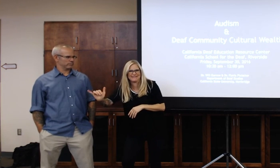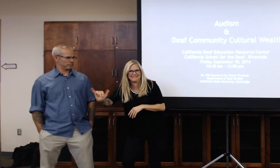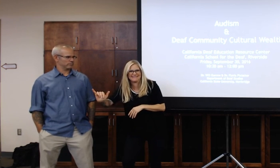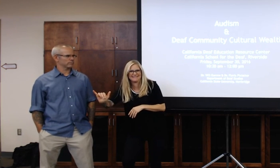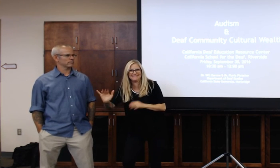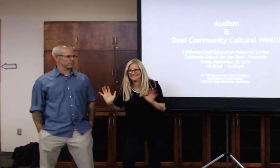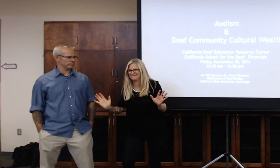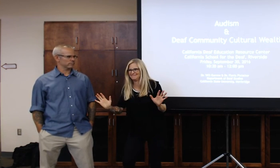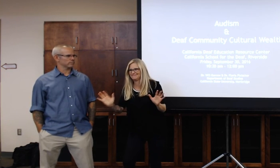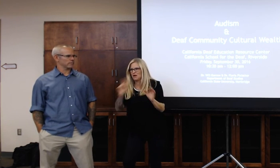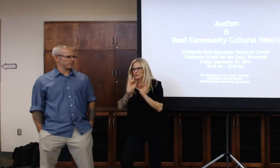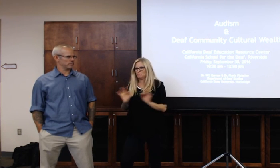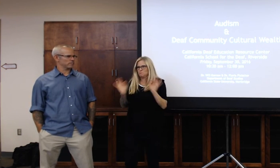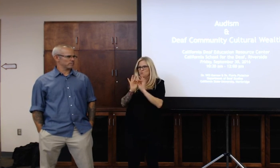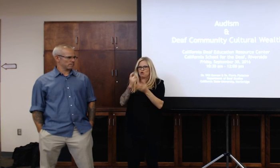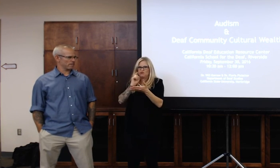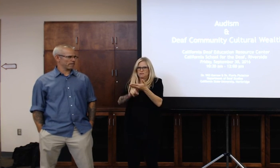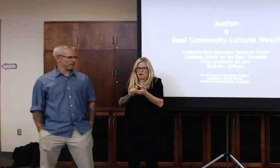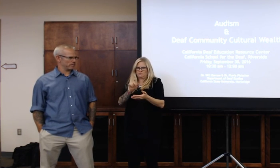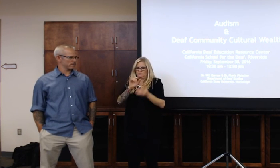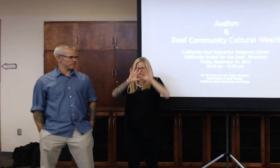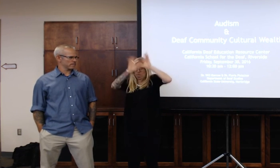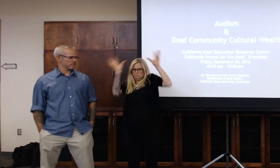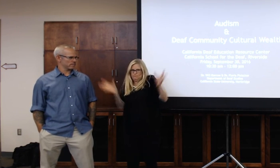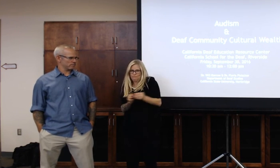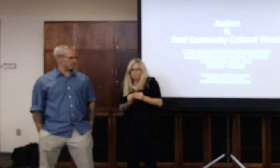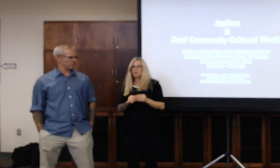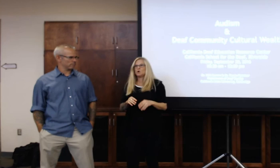well. So I think that's very important to recognize as a whole.